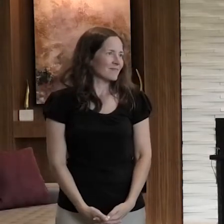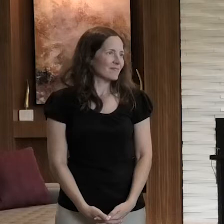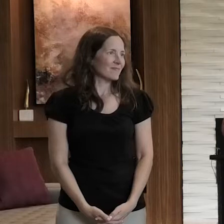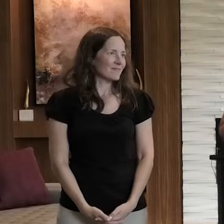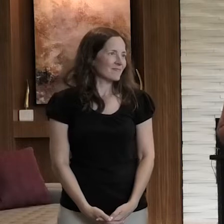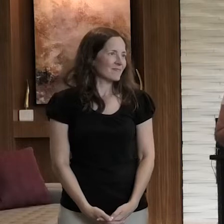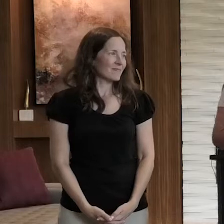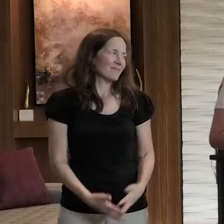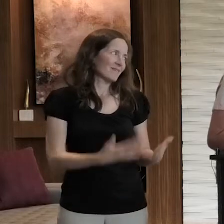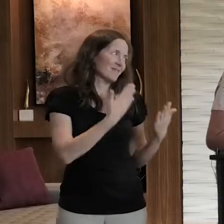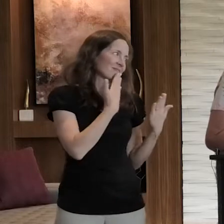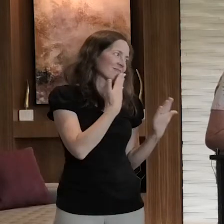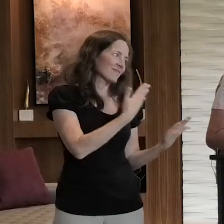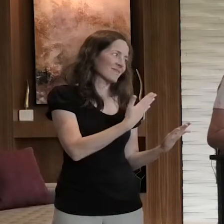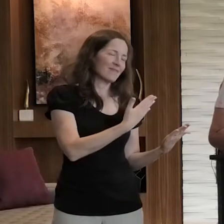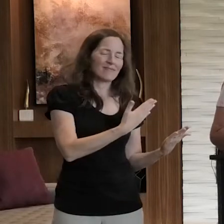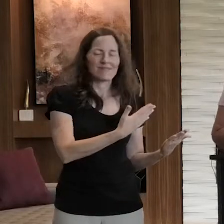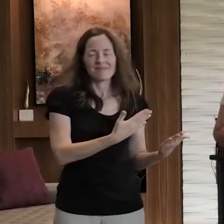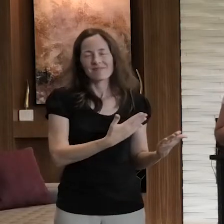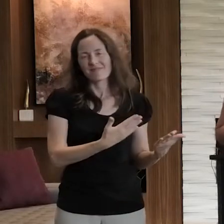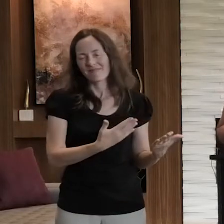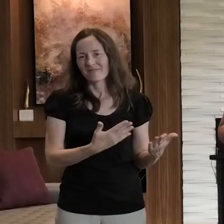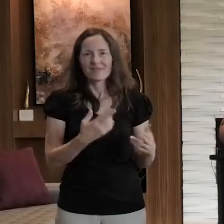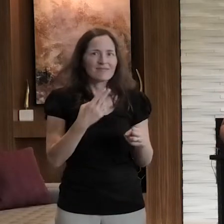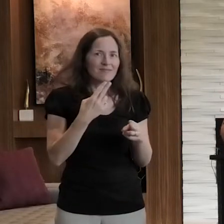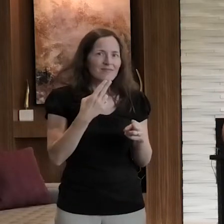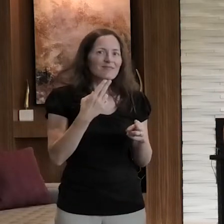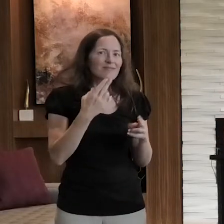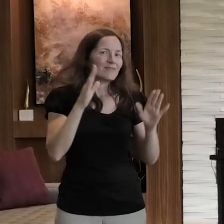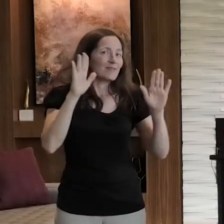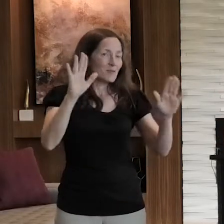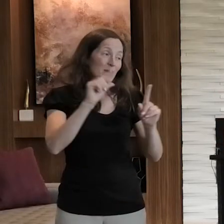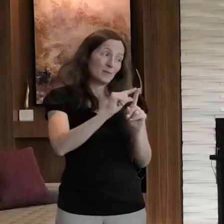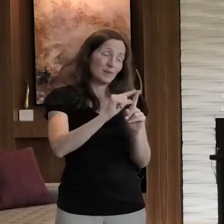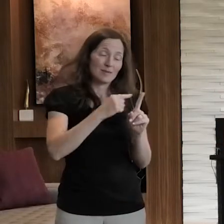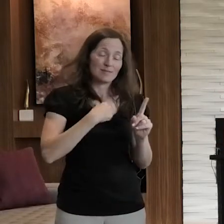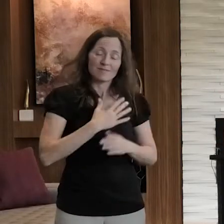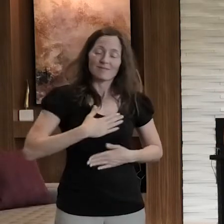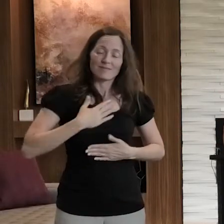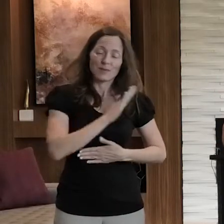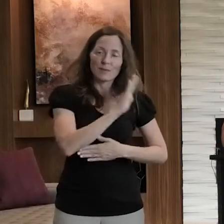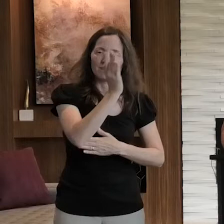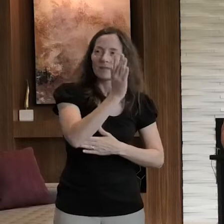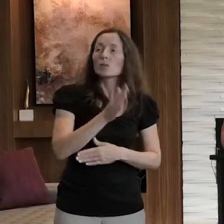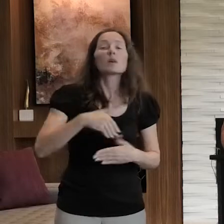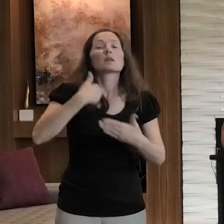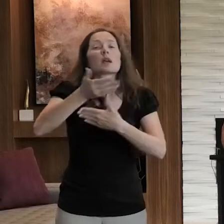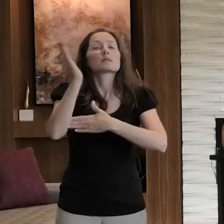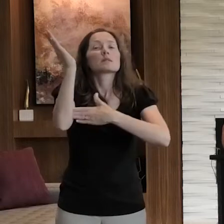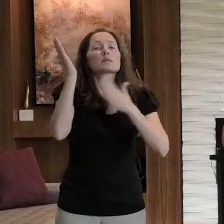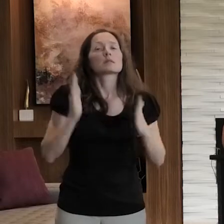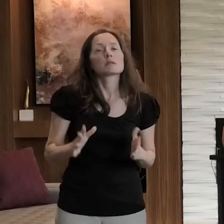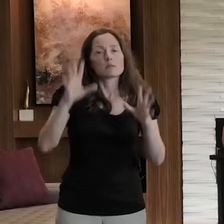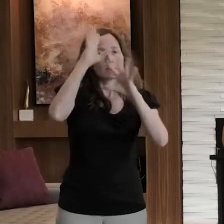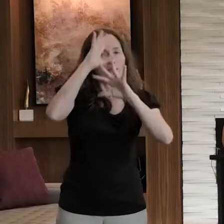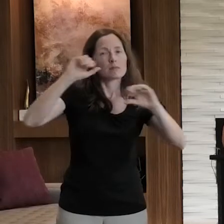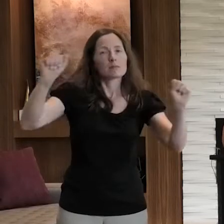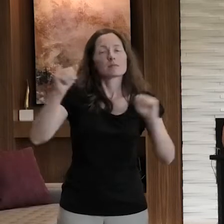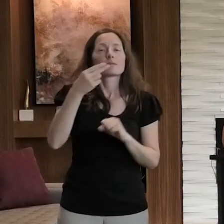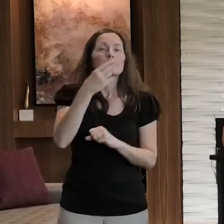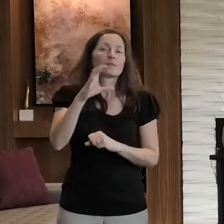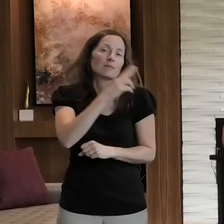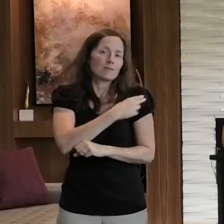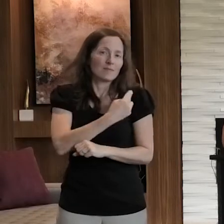Thank you. Great words. Very much appreciated. So our next speaker is the president of the Howard County General